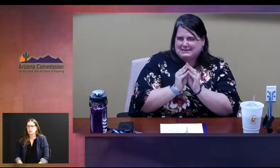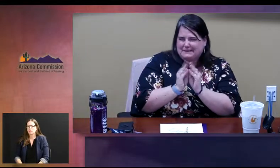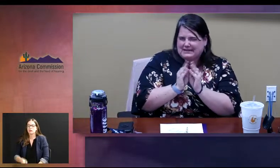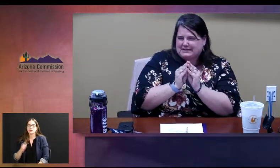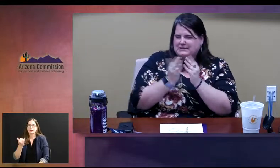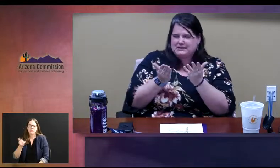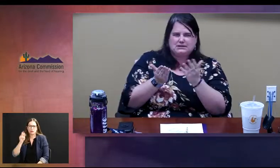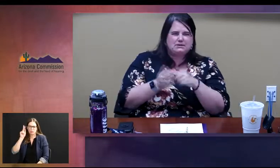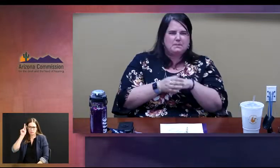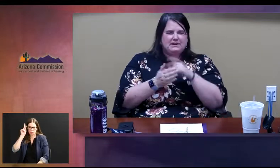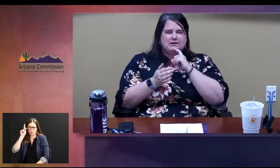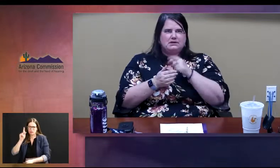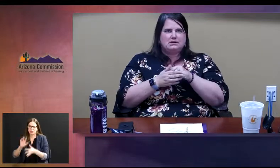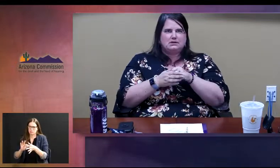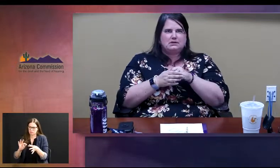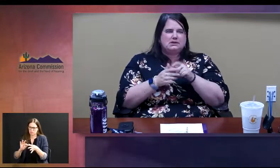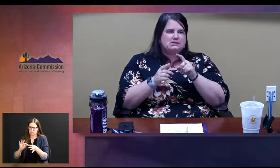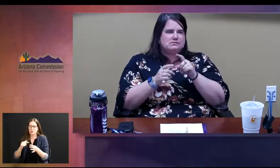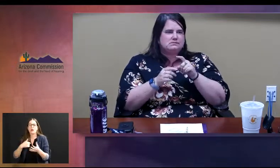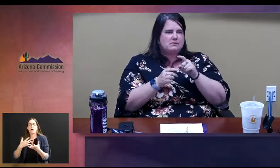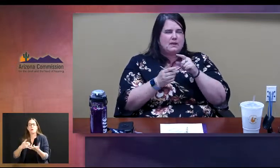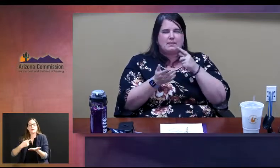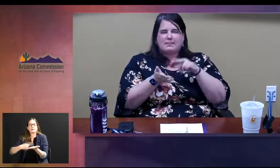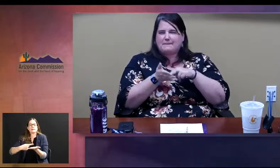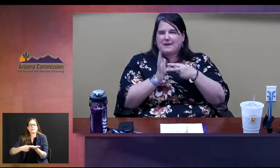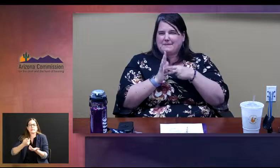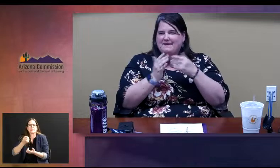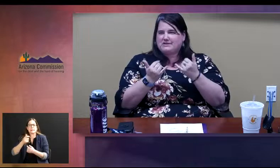I do want to talk a little bit about tonight's meeting.